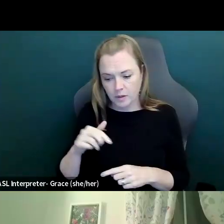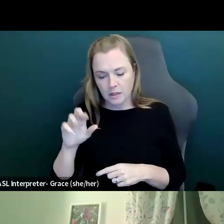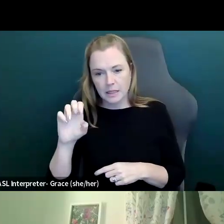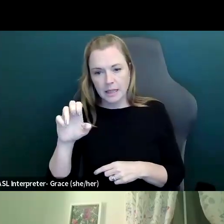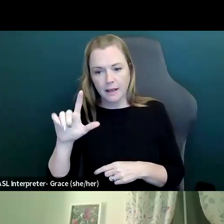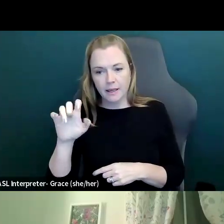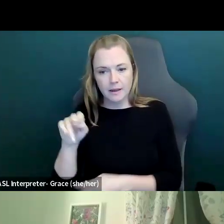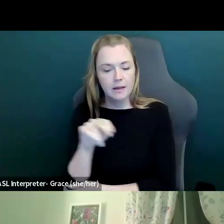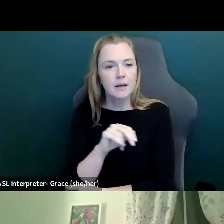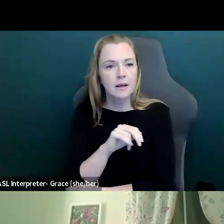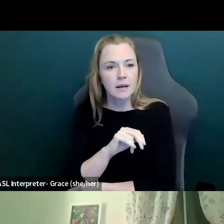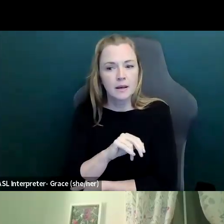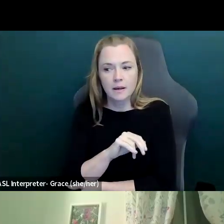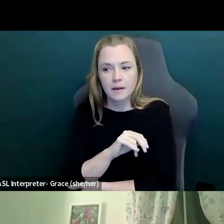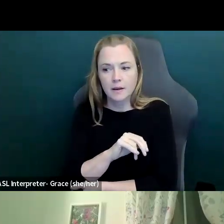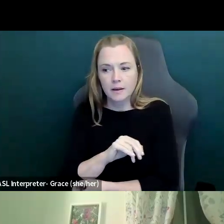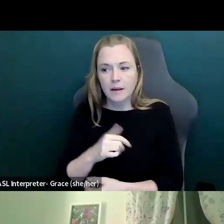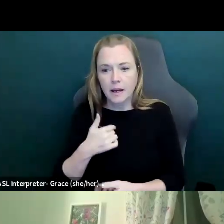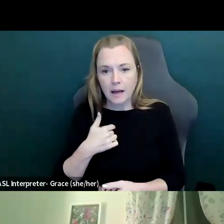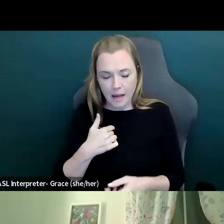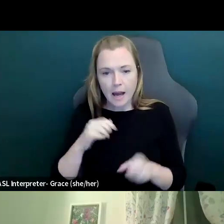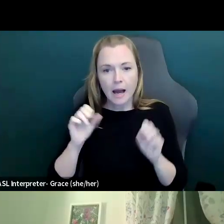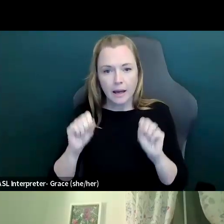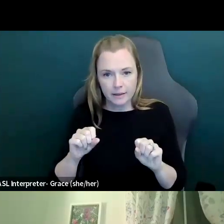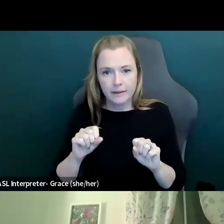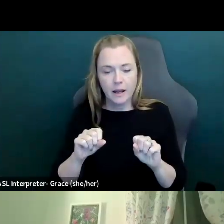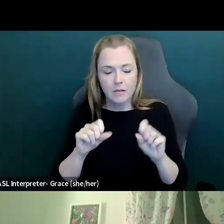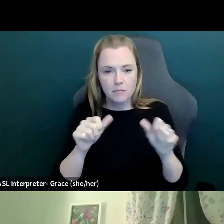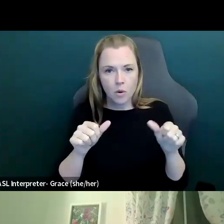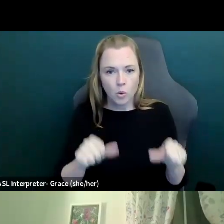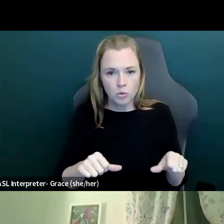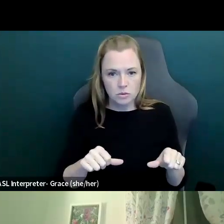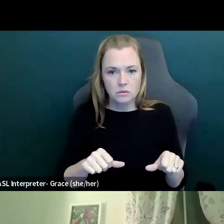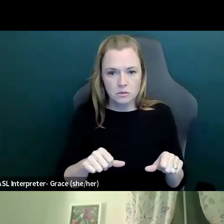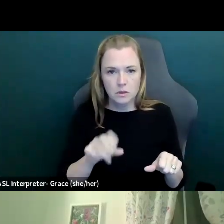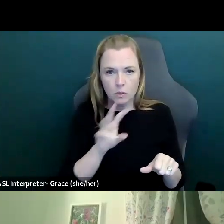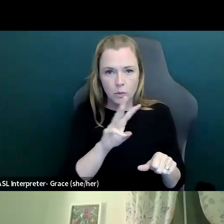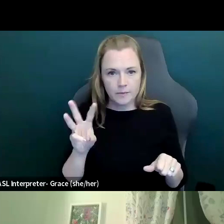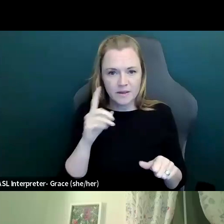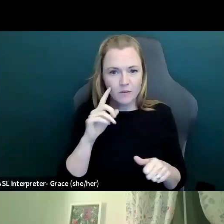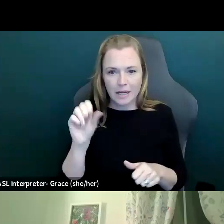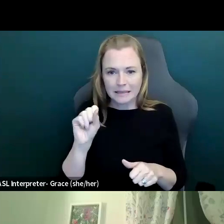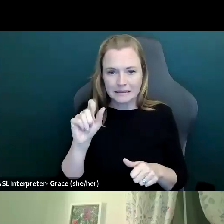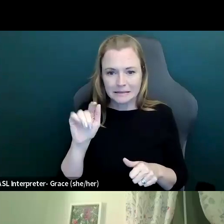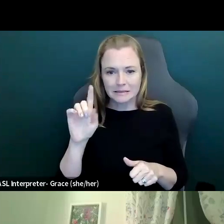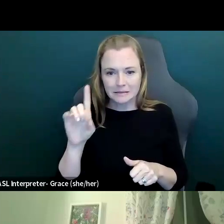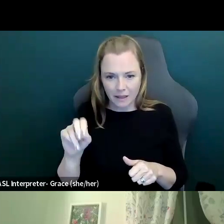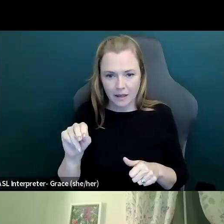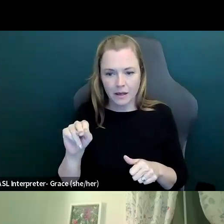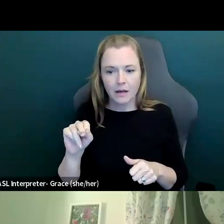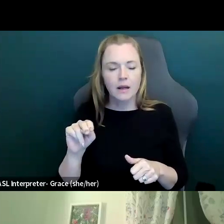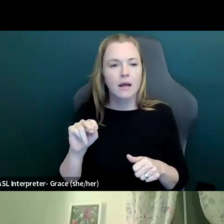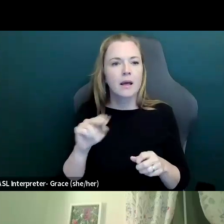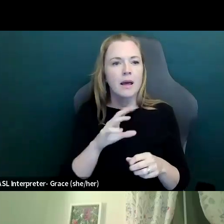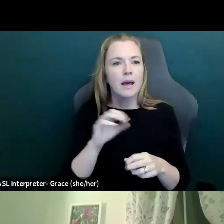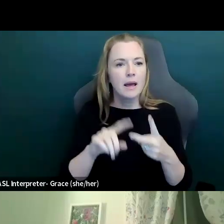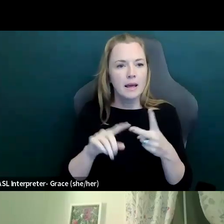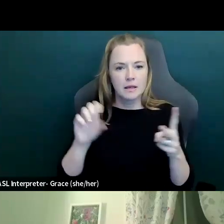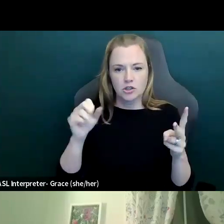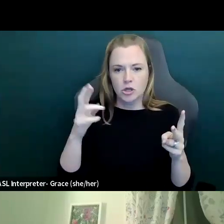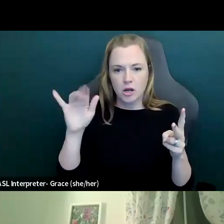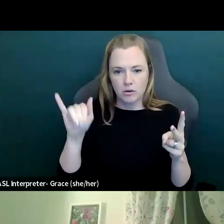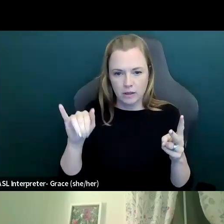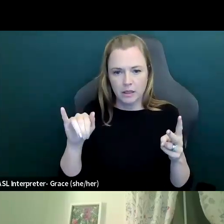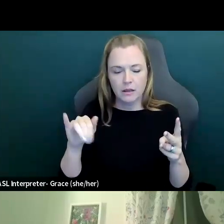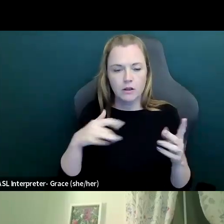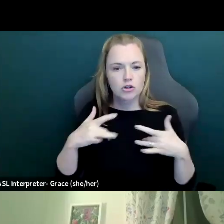both SDAN, Self-Directed Advocacy Network, and the group that Sherry described, Concerned Citizens for Self-Direct